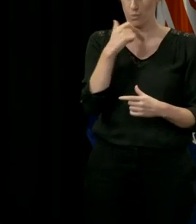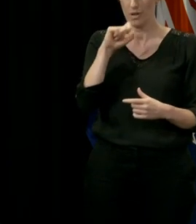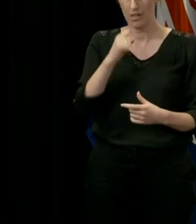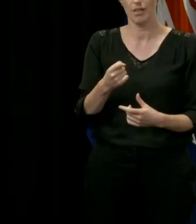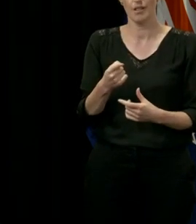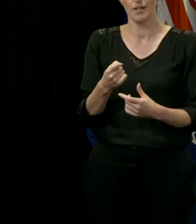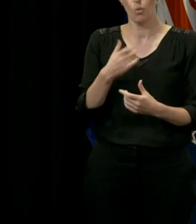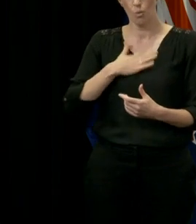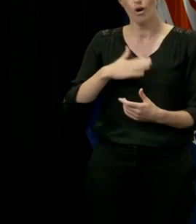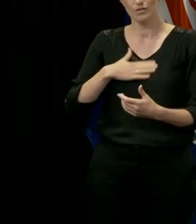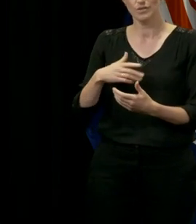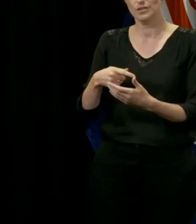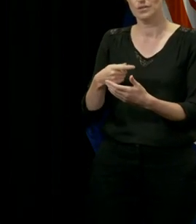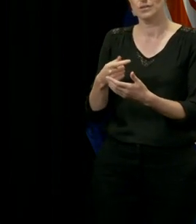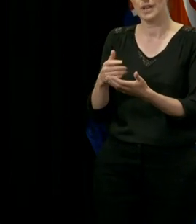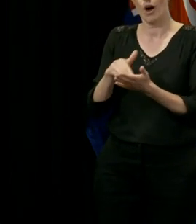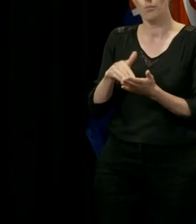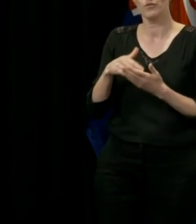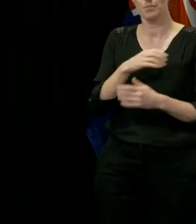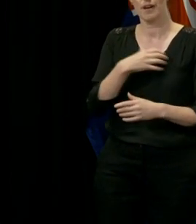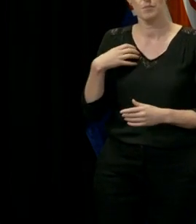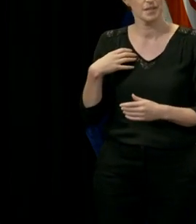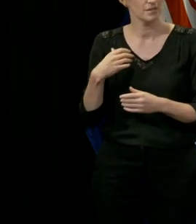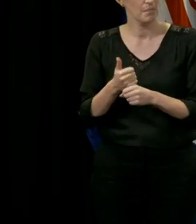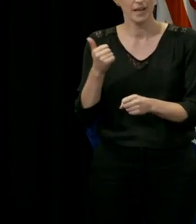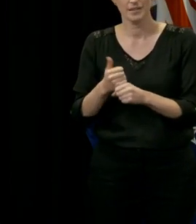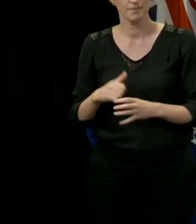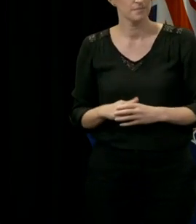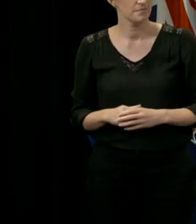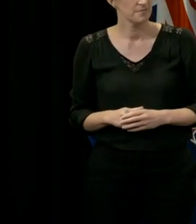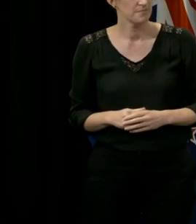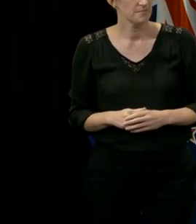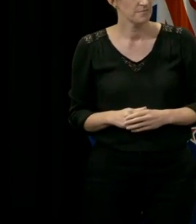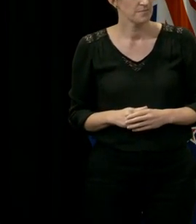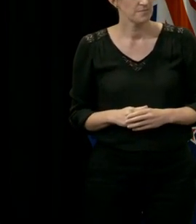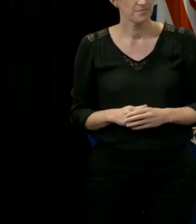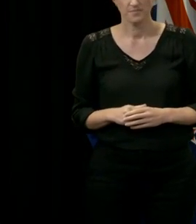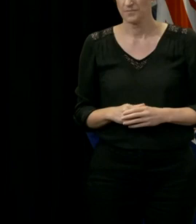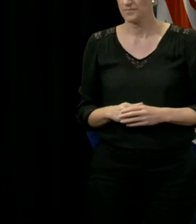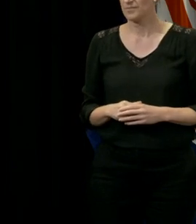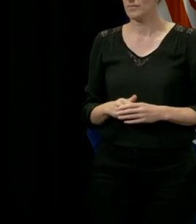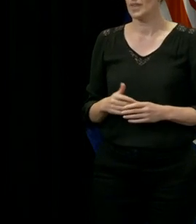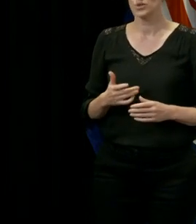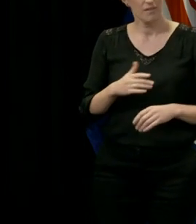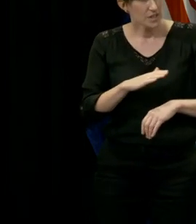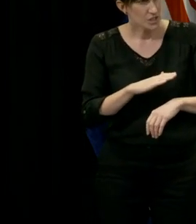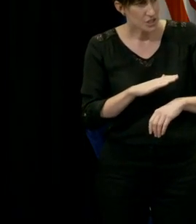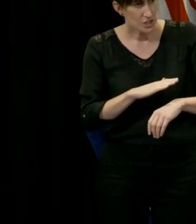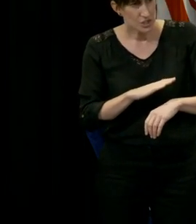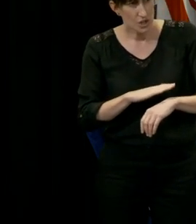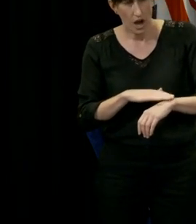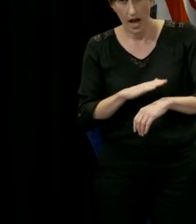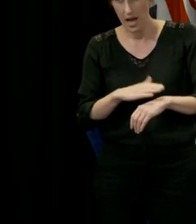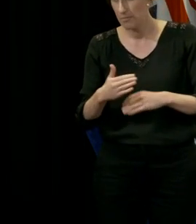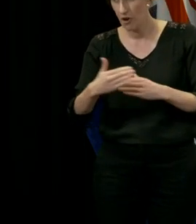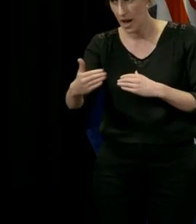the value of mortgage repayments that will be, stopped for a short time? I don't with me now, but I'm sure we can